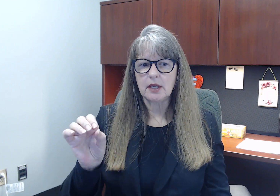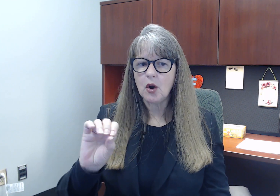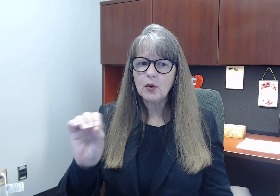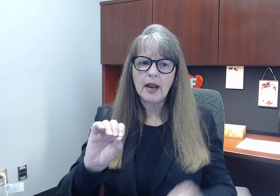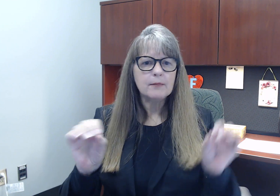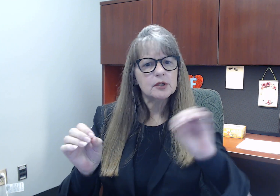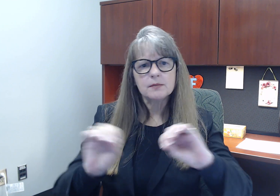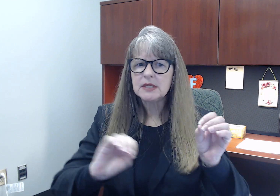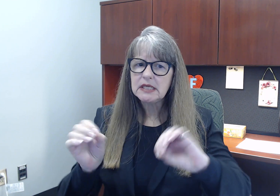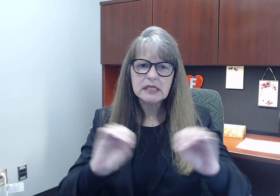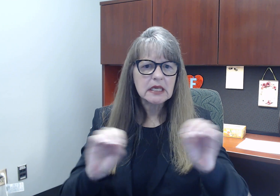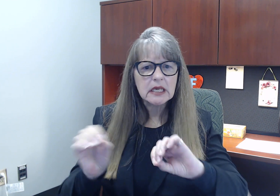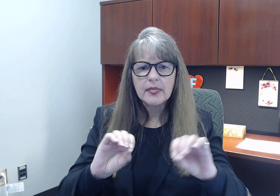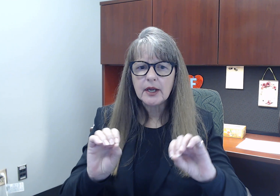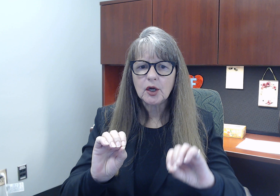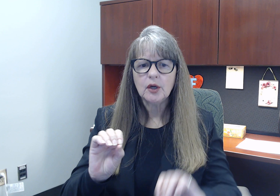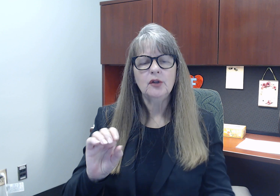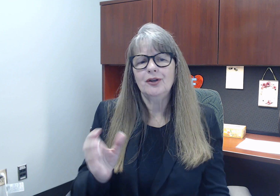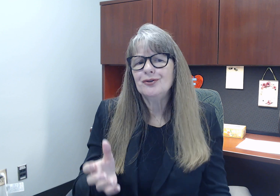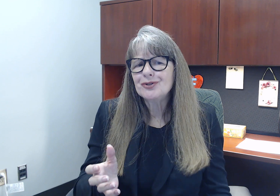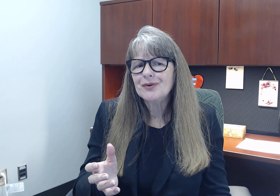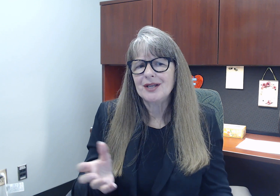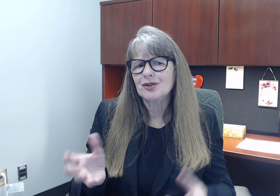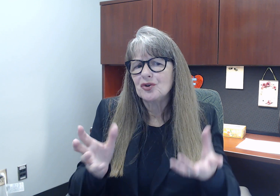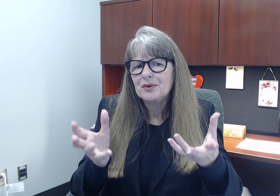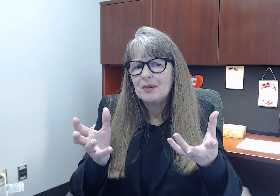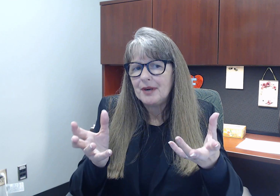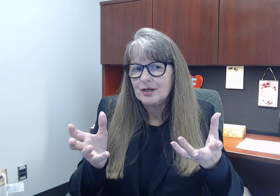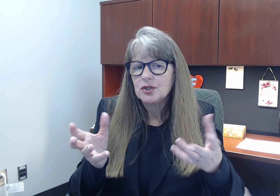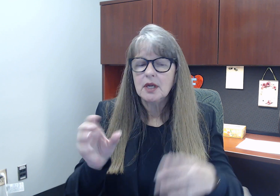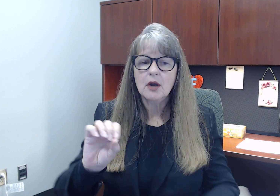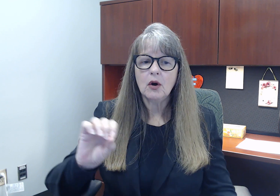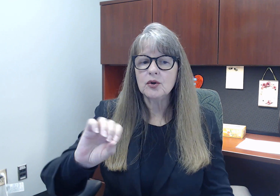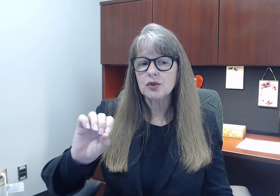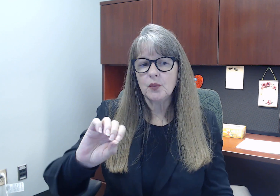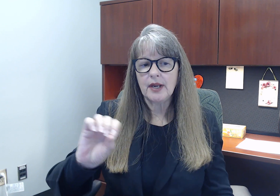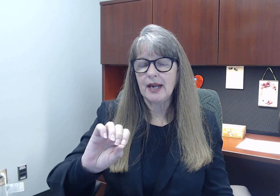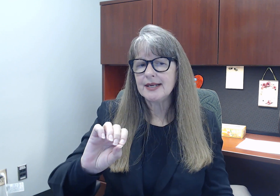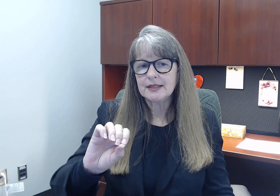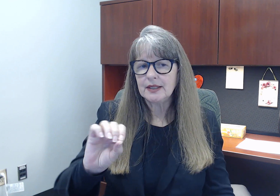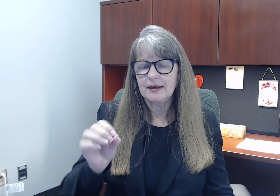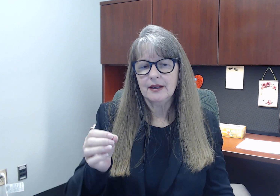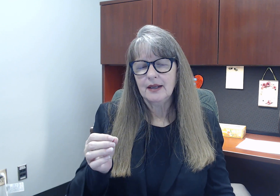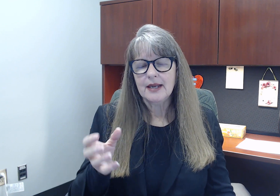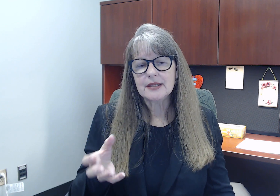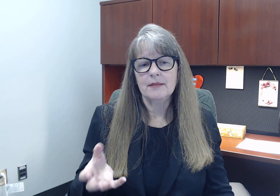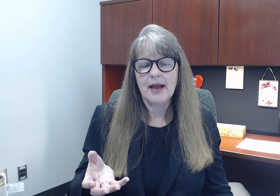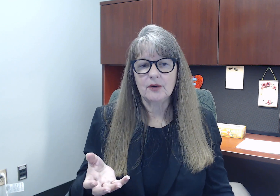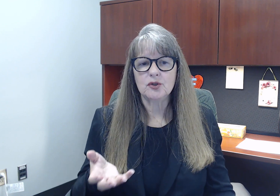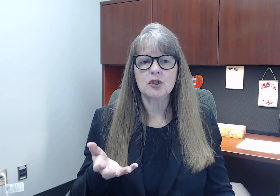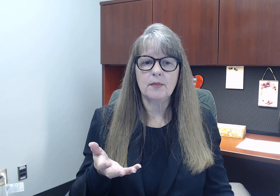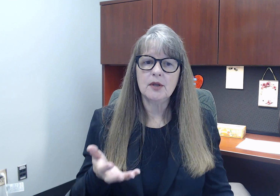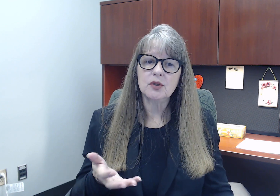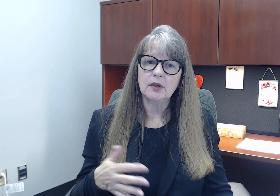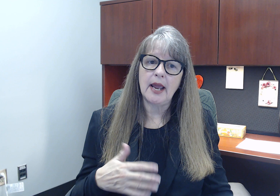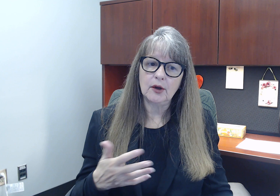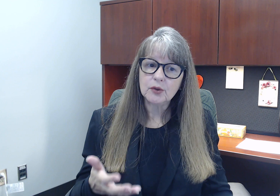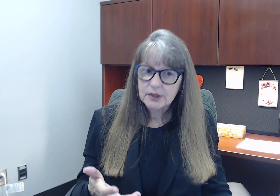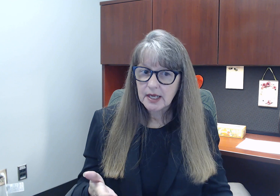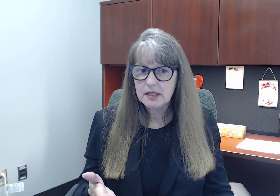and I put some seasoning in there. You could use 2 hands because you're putting a bunch, or just 1 hand. It doesn't matter. It just depends on how you're saying